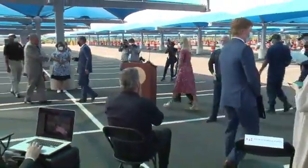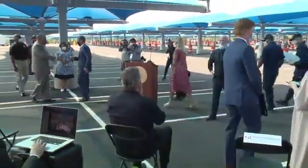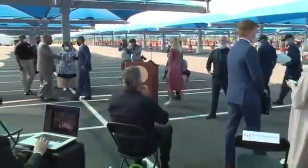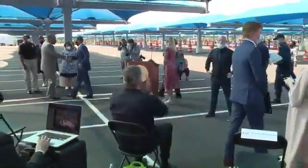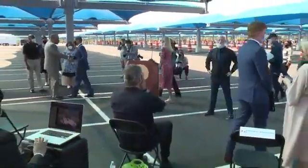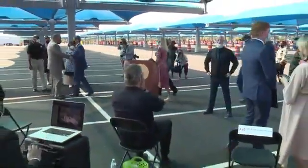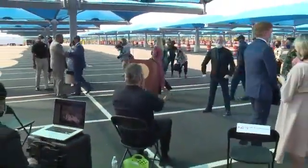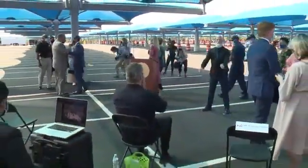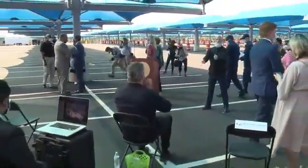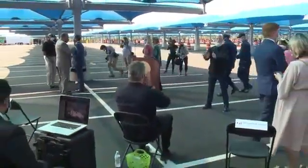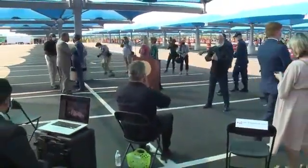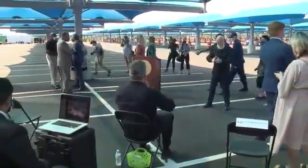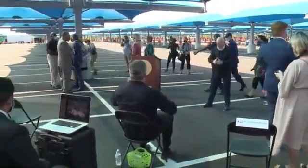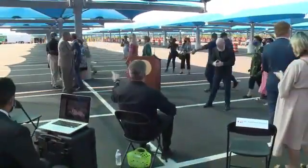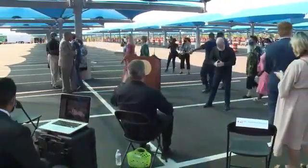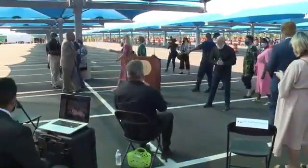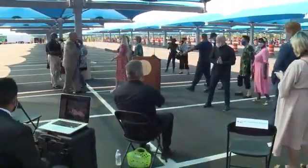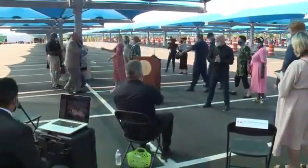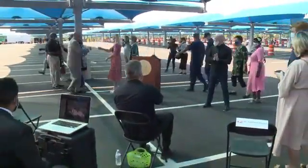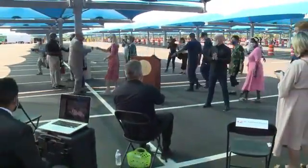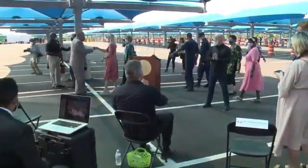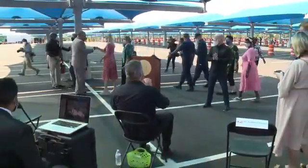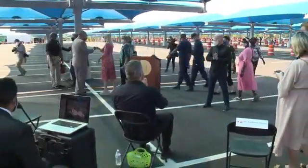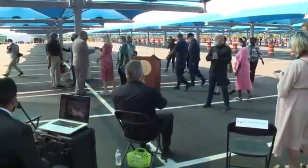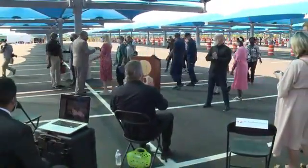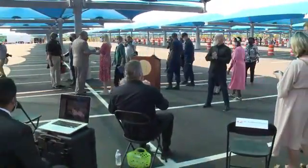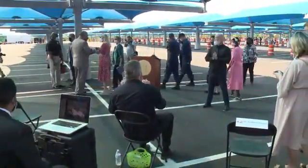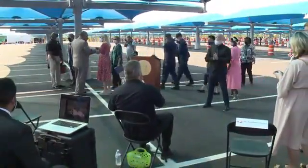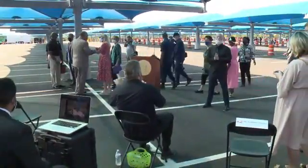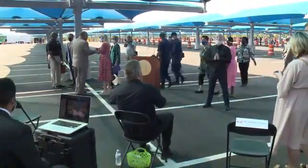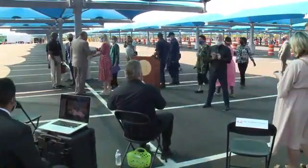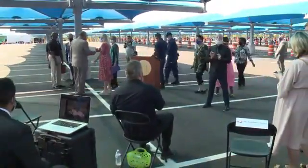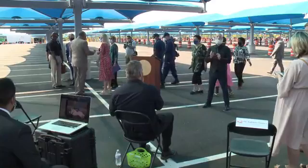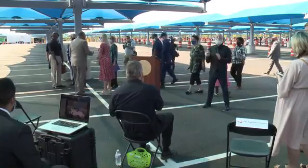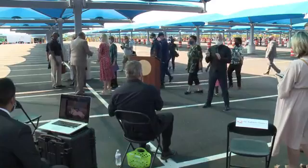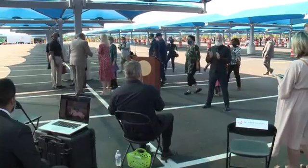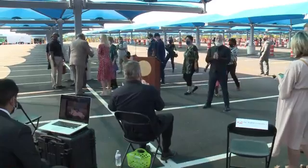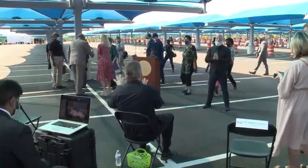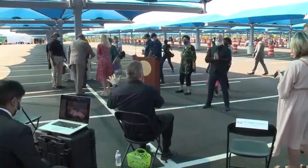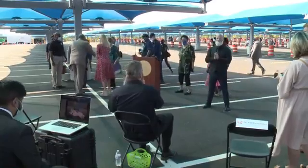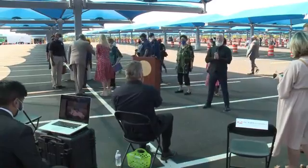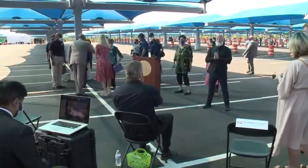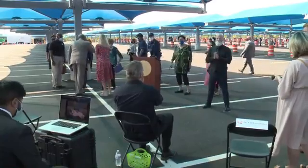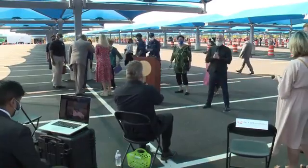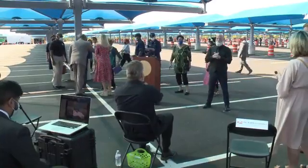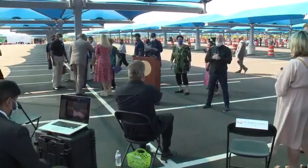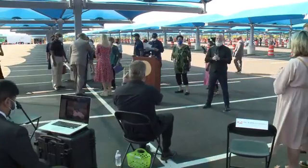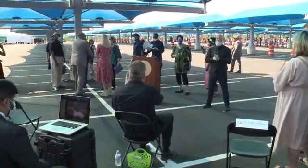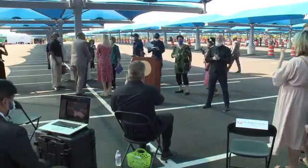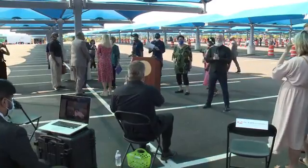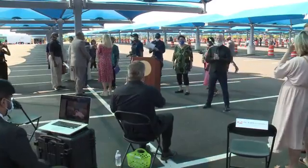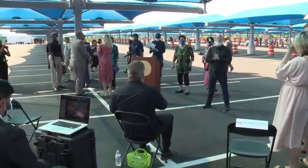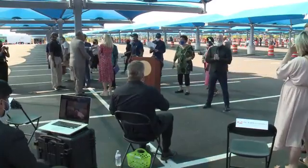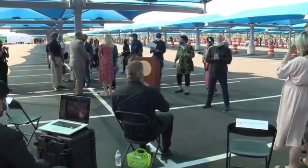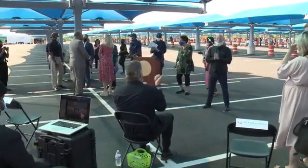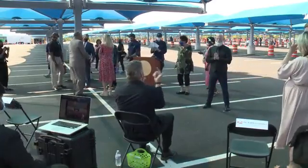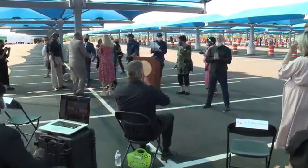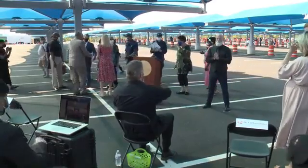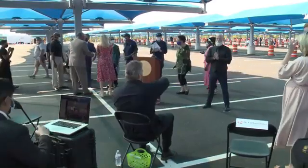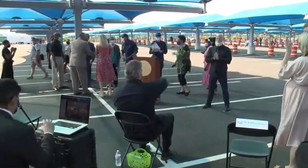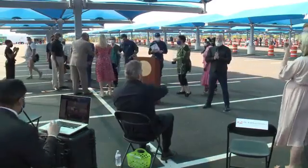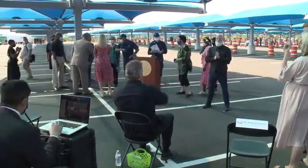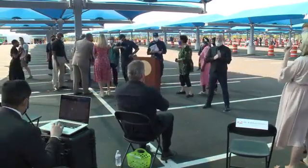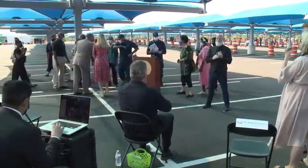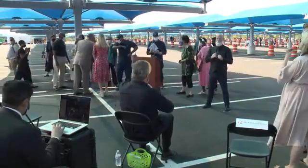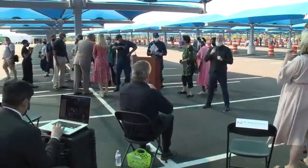be with you this week. All right, you okay? Hey there. First lady, how you doing? You all right? Chairman. I'm back there. Chairman Pitts, how